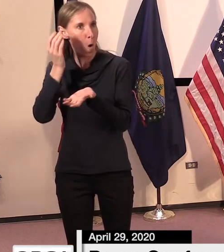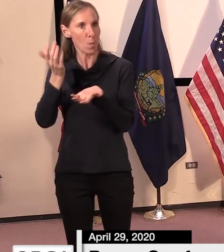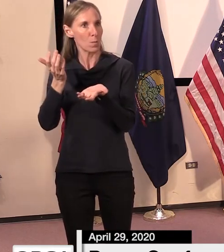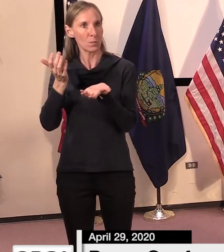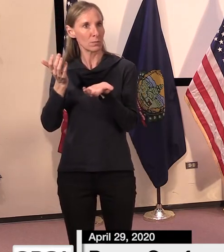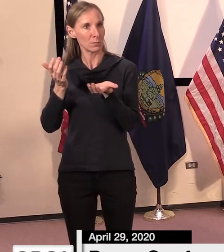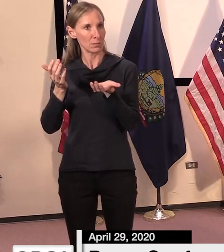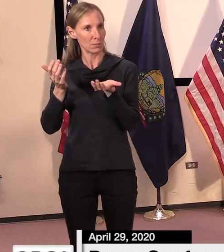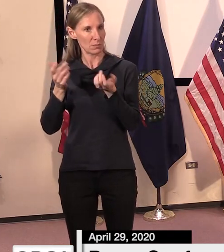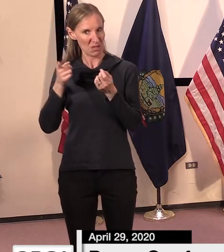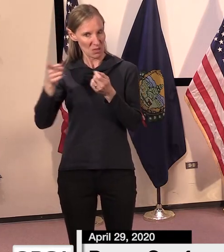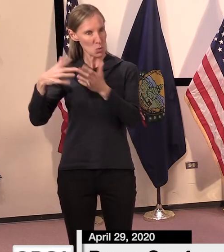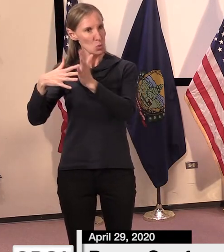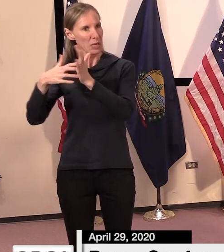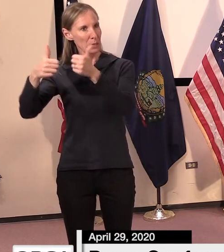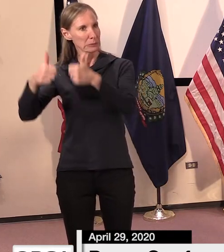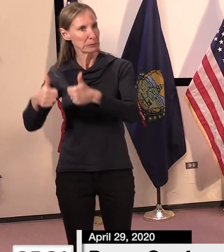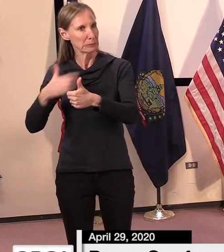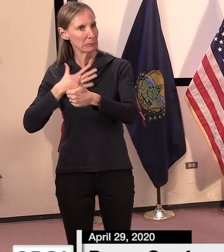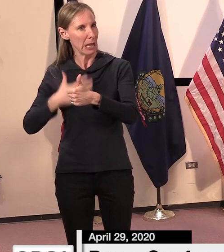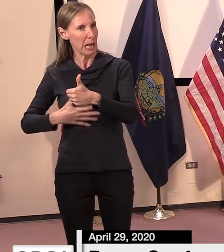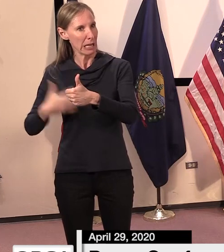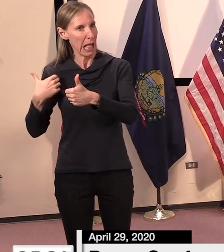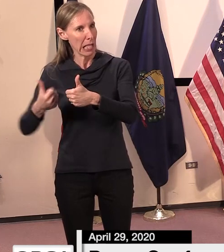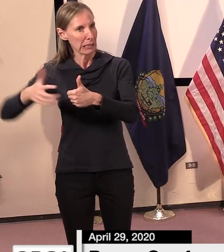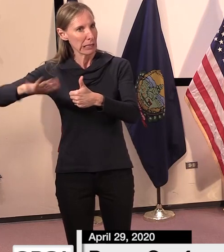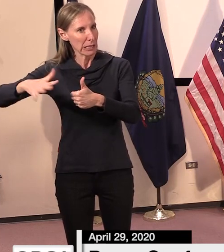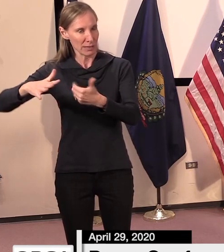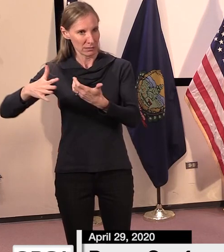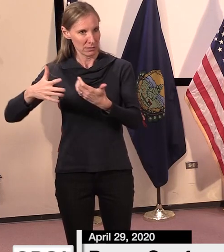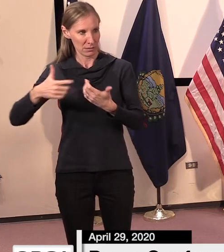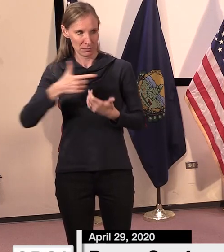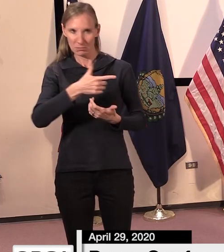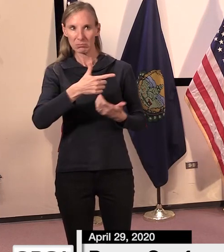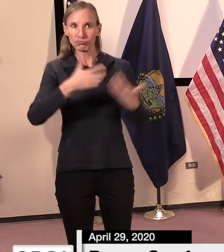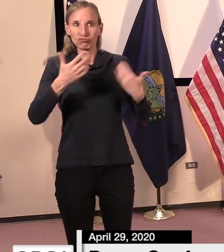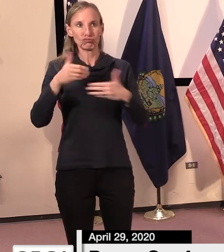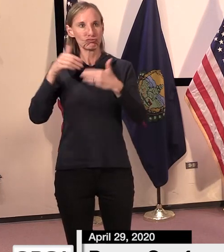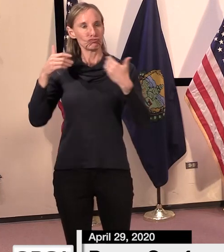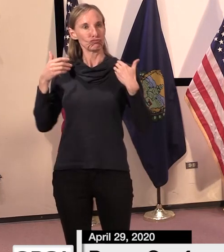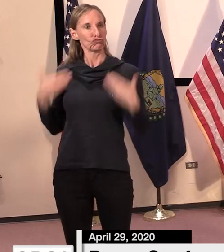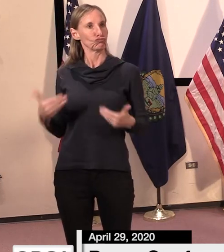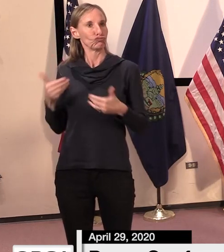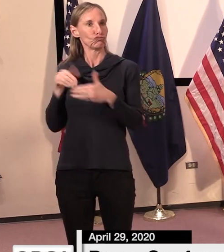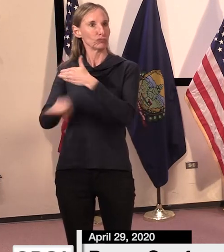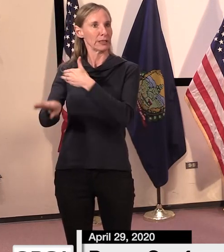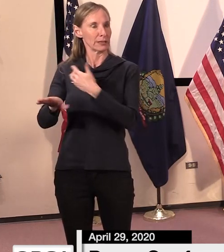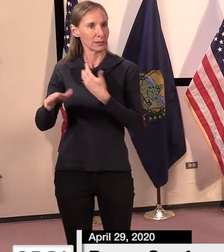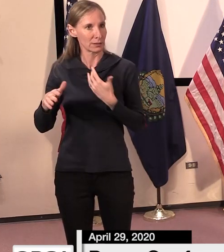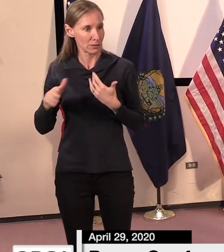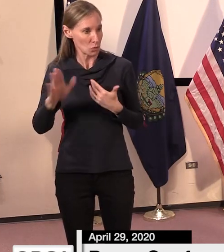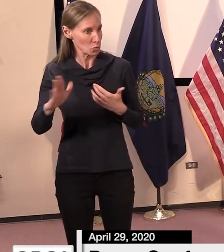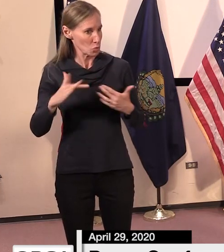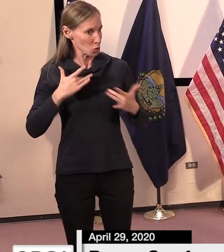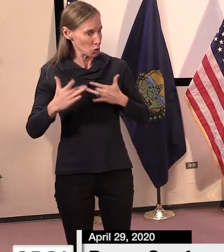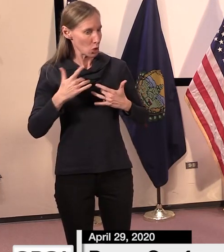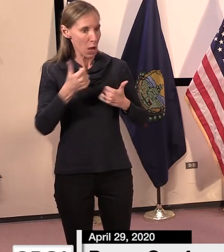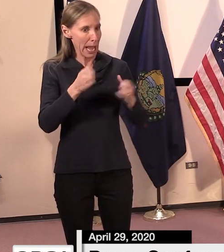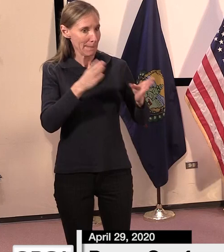are immunocompromised? And do you have any concerns about or any